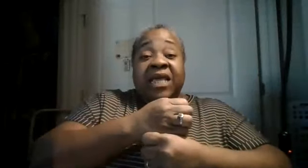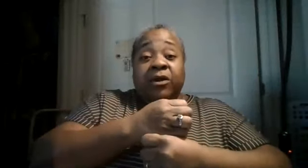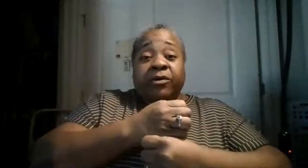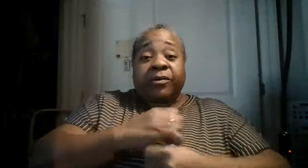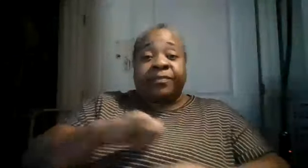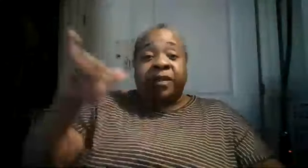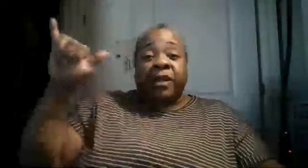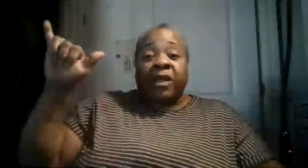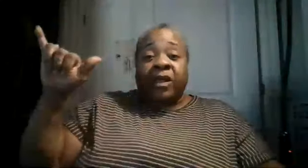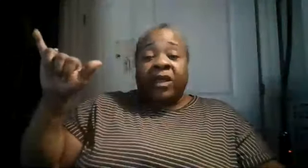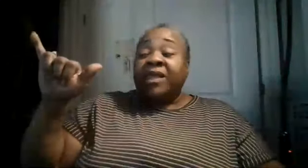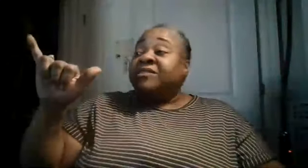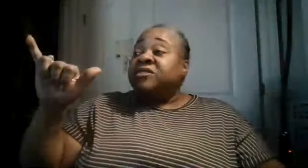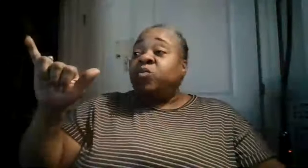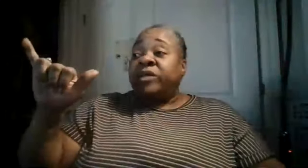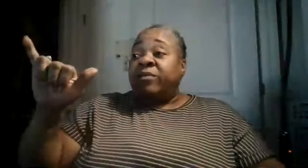Year. Just one year, baby.